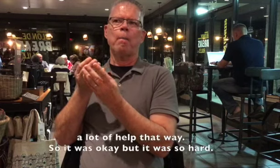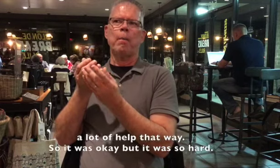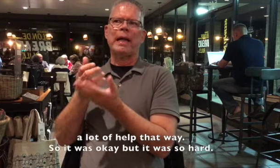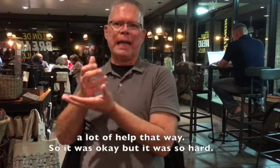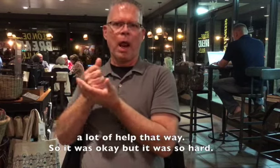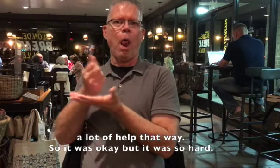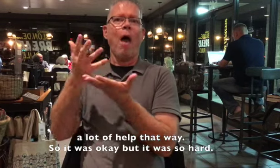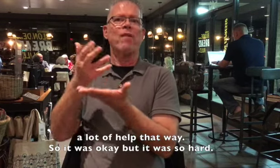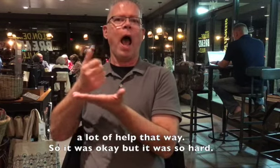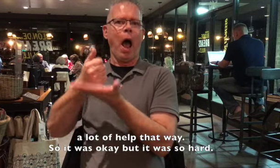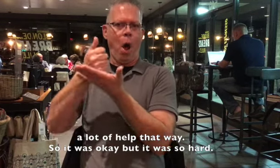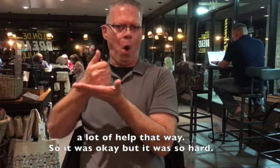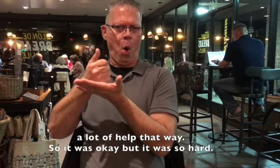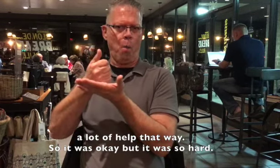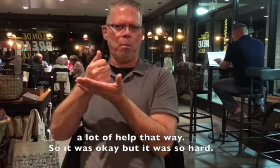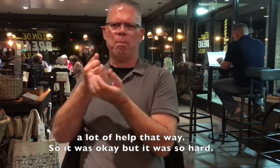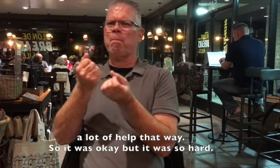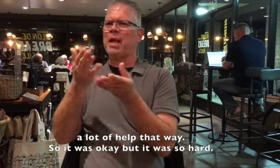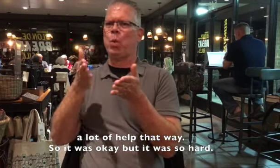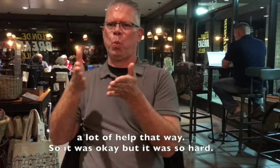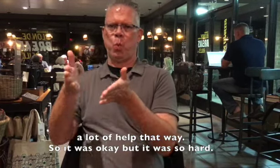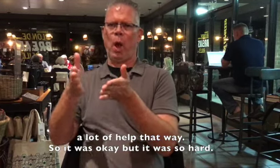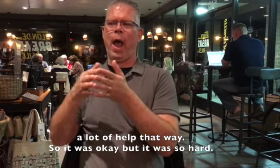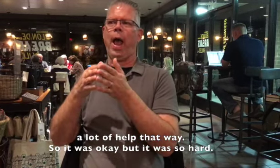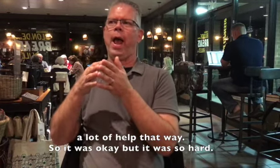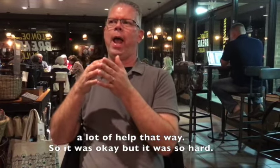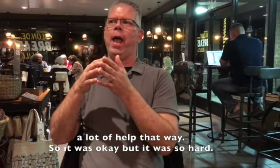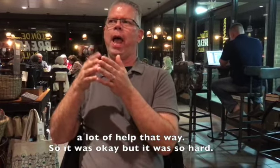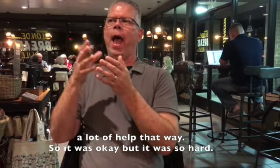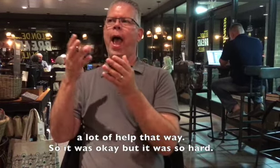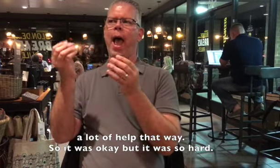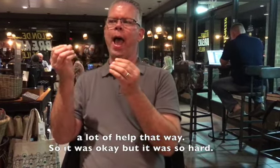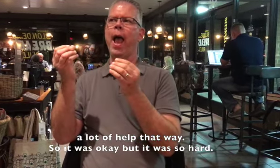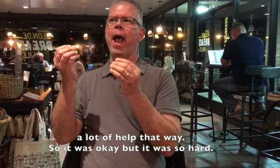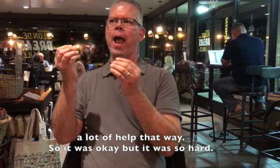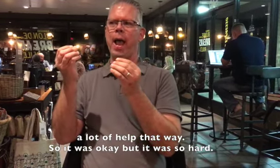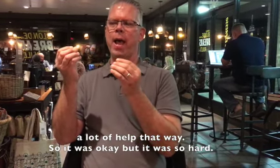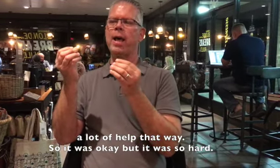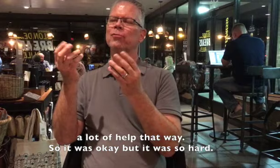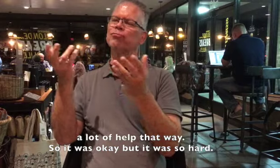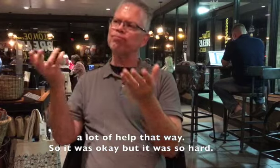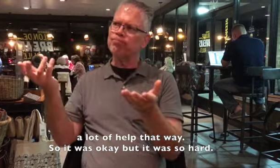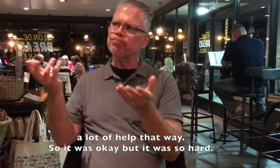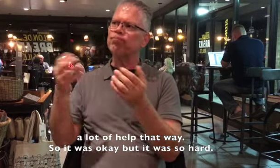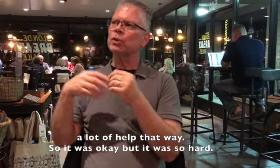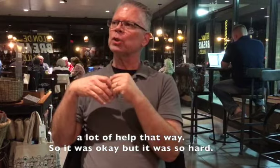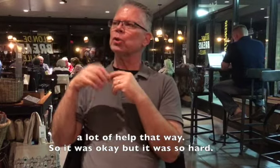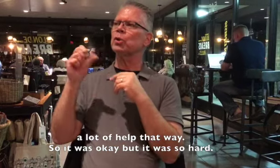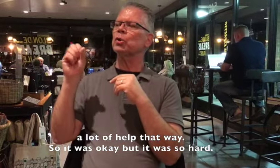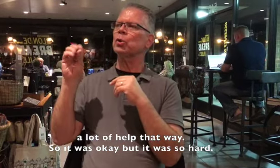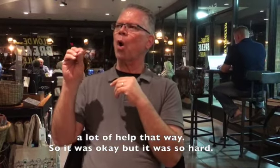through a lot of help that way, so it was okay, but it was so hard.